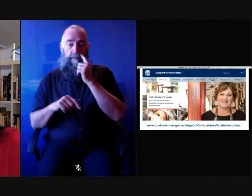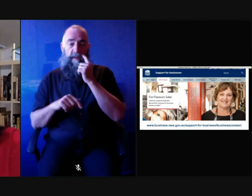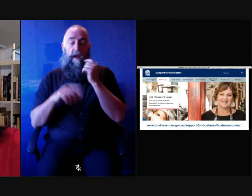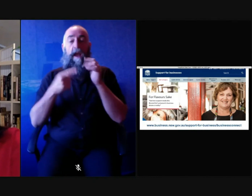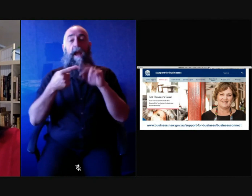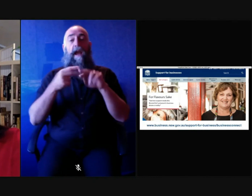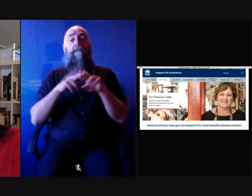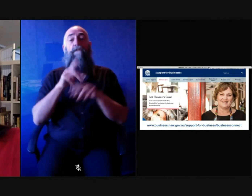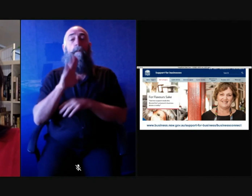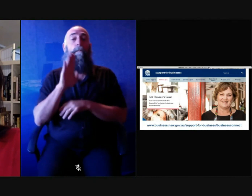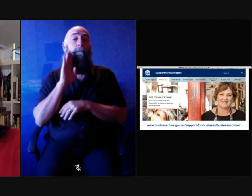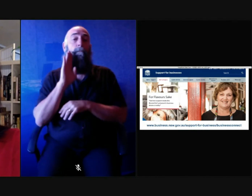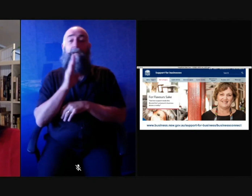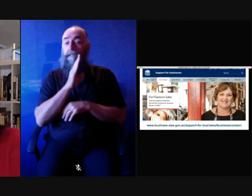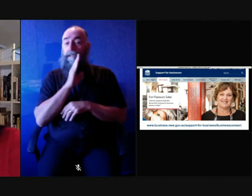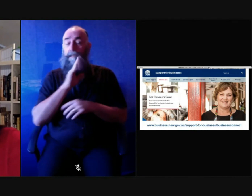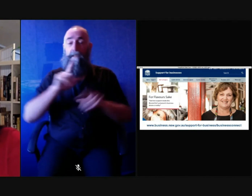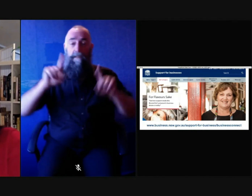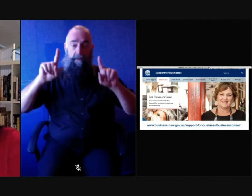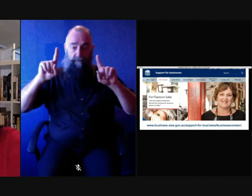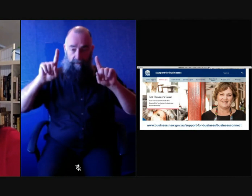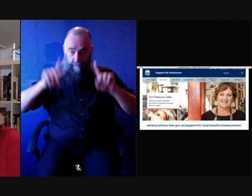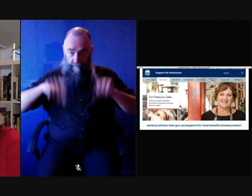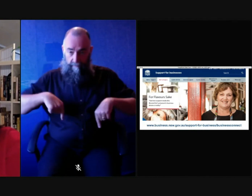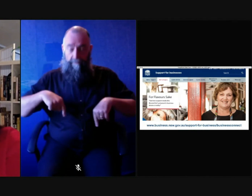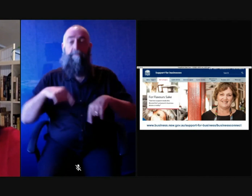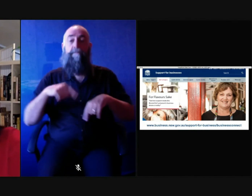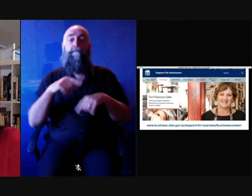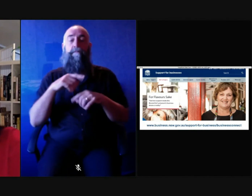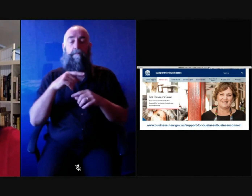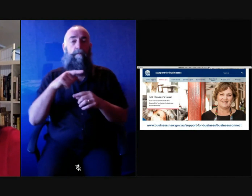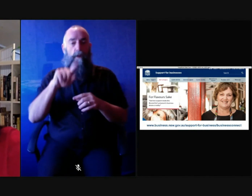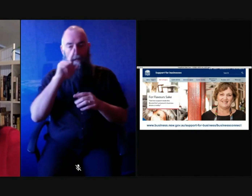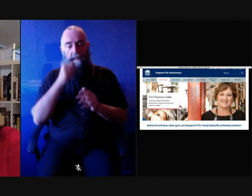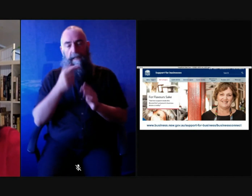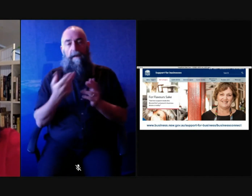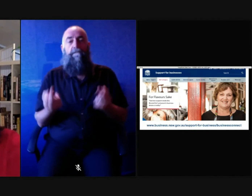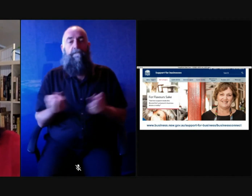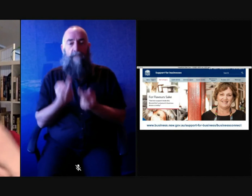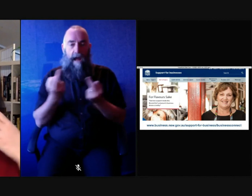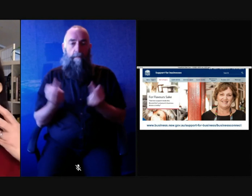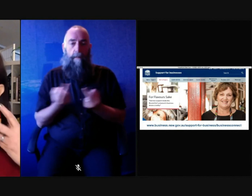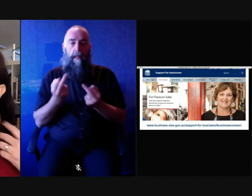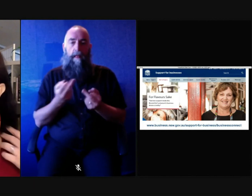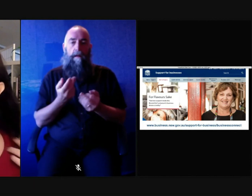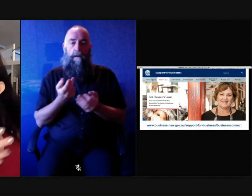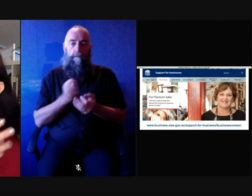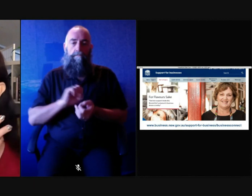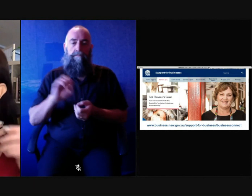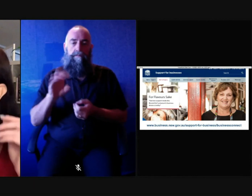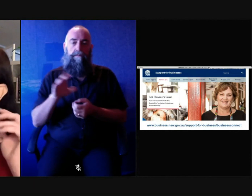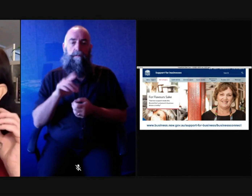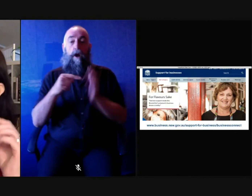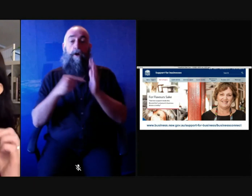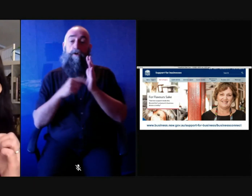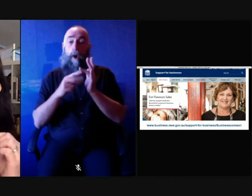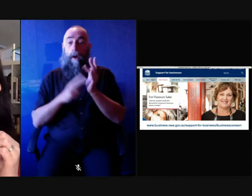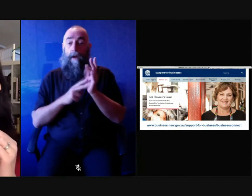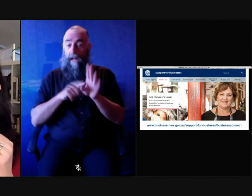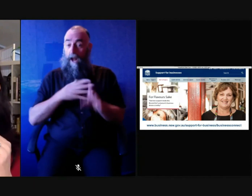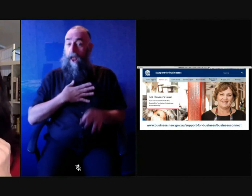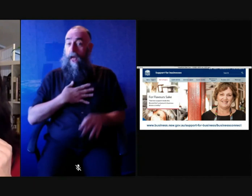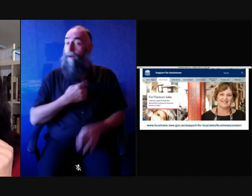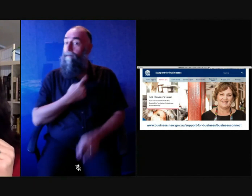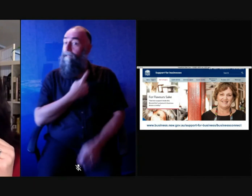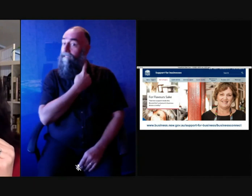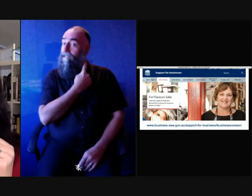the recording. Once I end the broadcast, the recording will be available within moments. Oh, Tony, do you like my earrings? I know, they're really cute, aren't they?